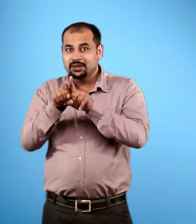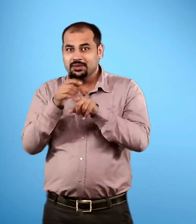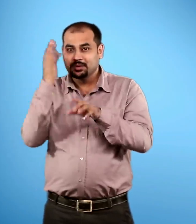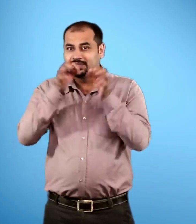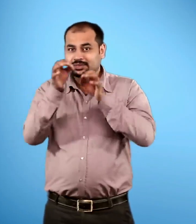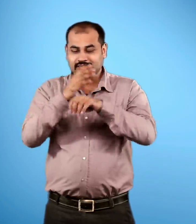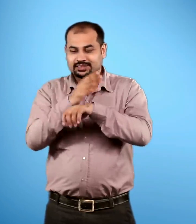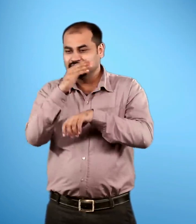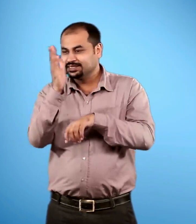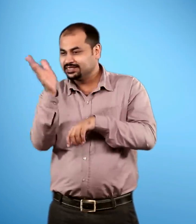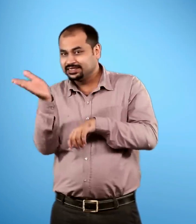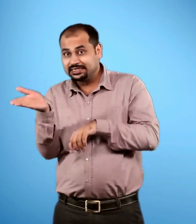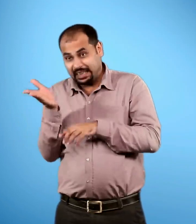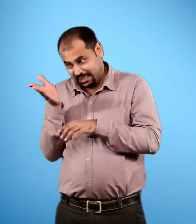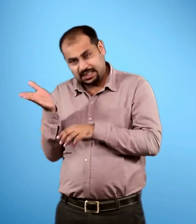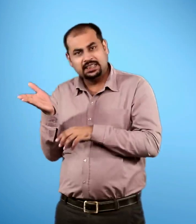2 more have to be drawn by you.